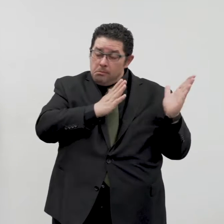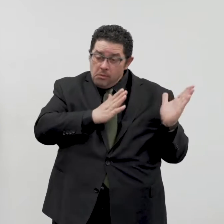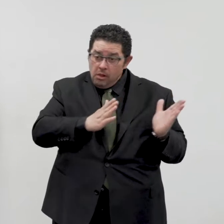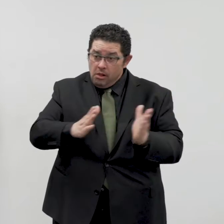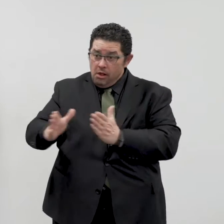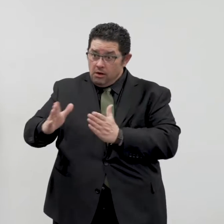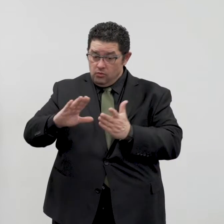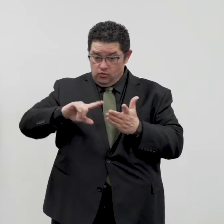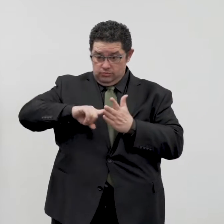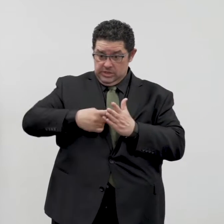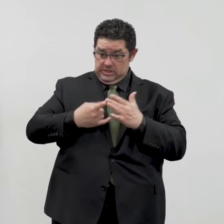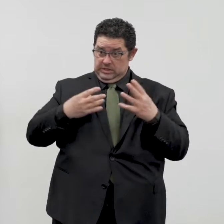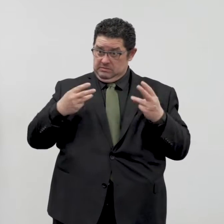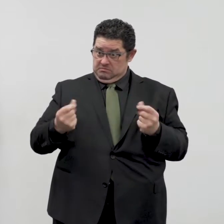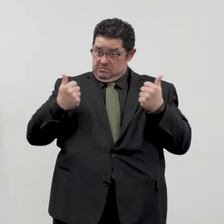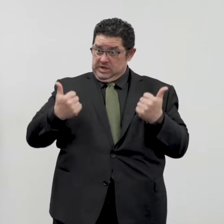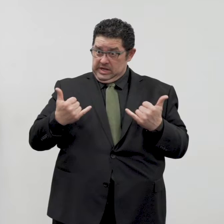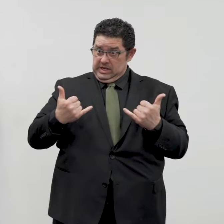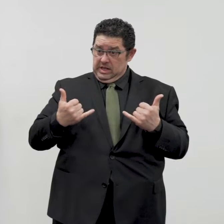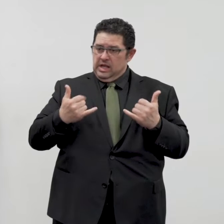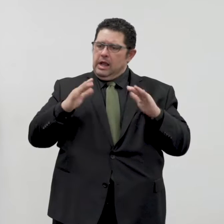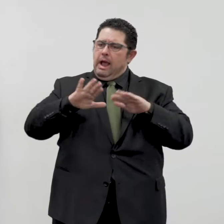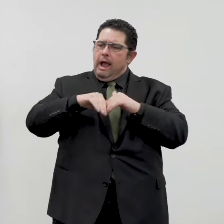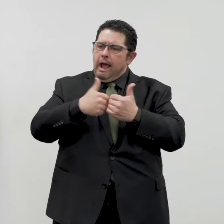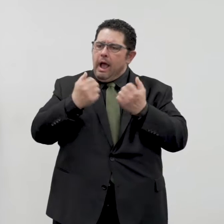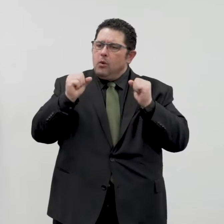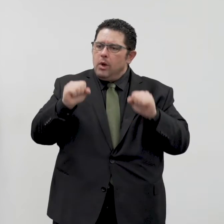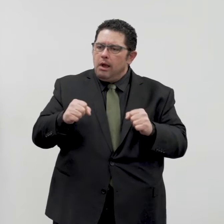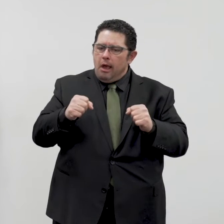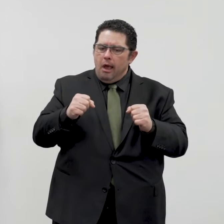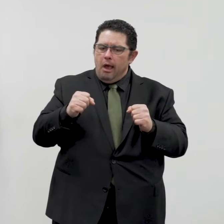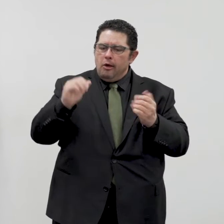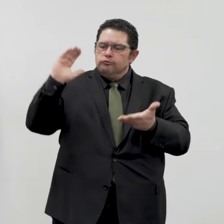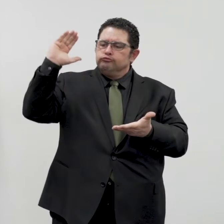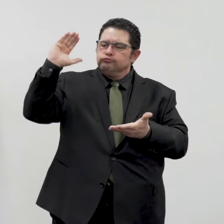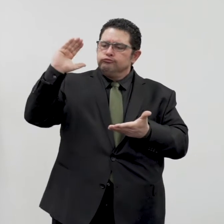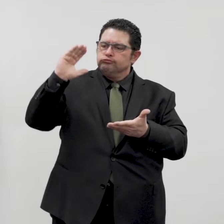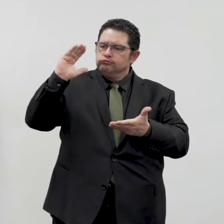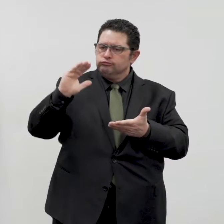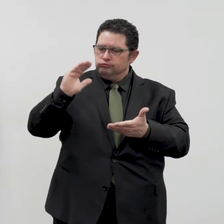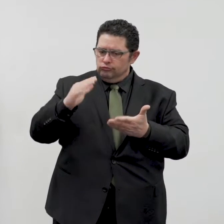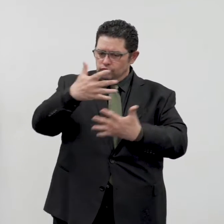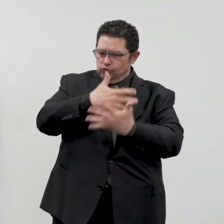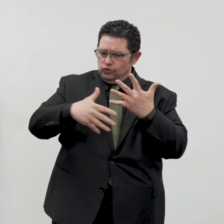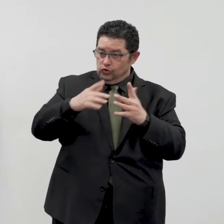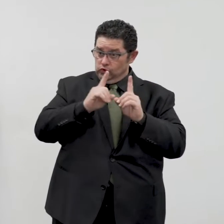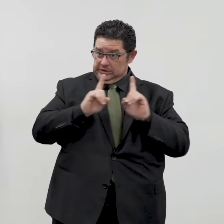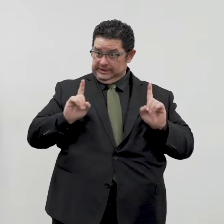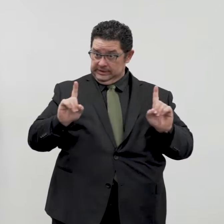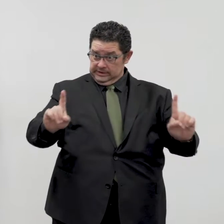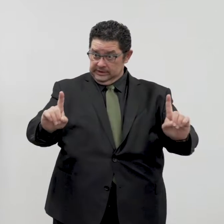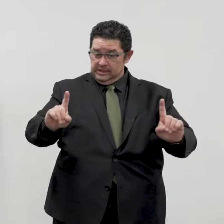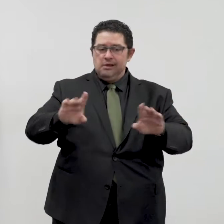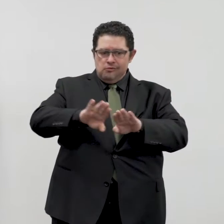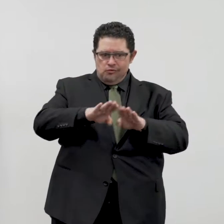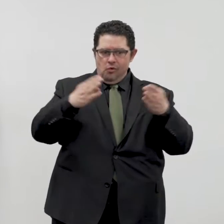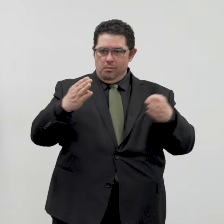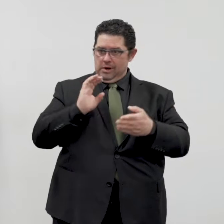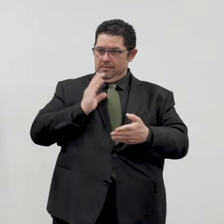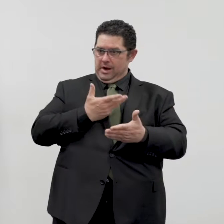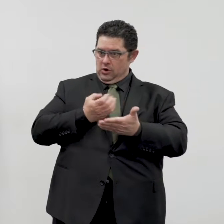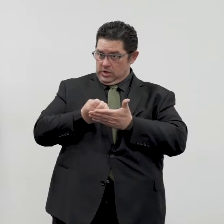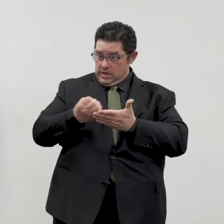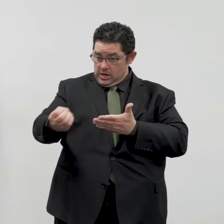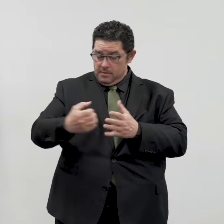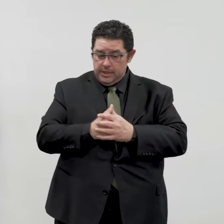immediately to see how we can loosen our social distancing restrictions and begin to reopen our economy. We are also looking